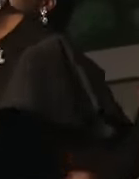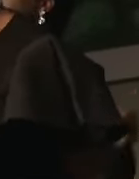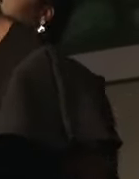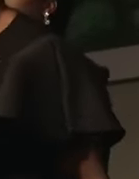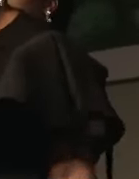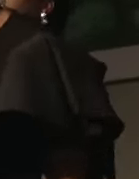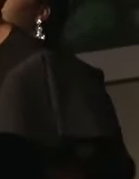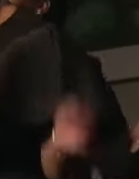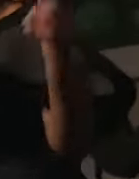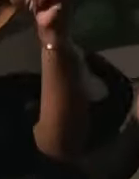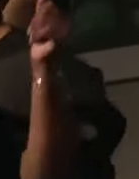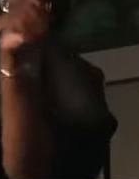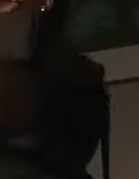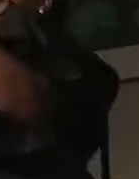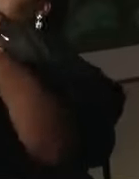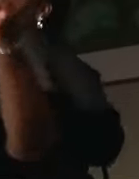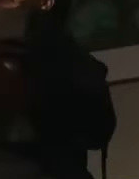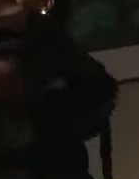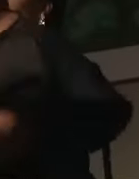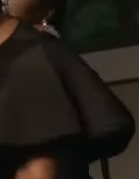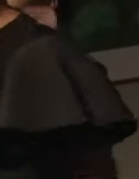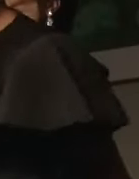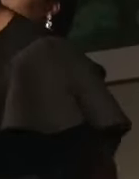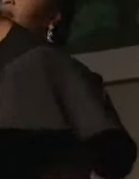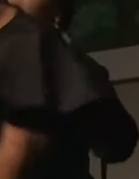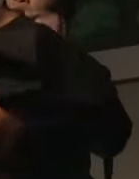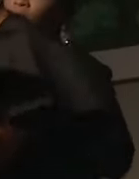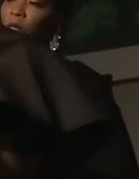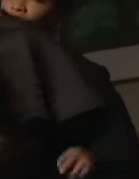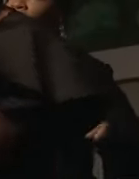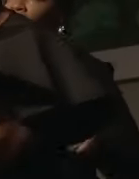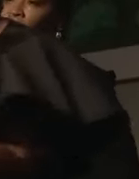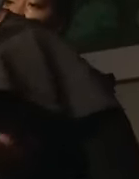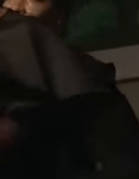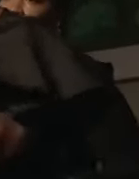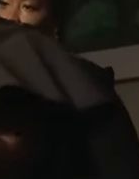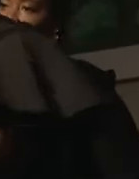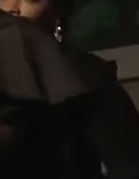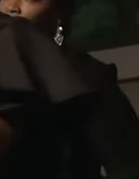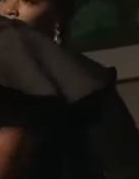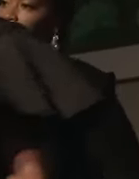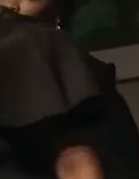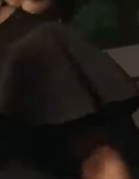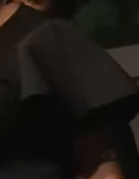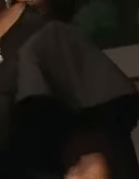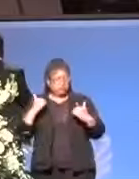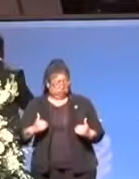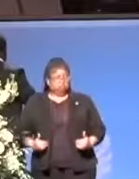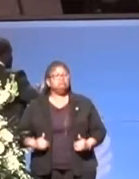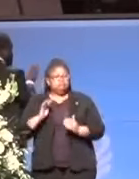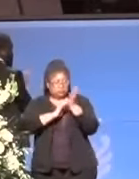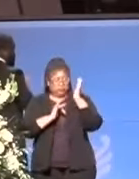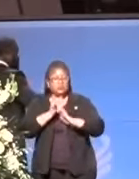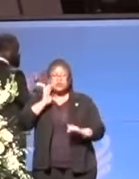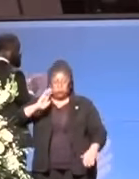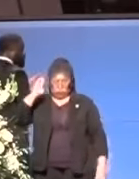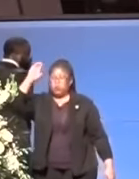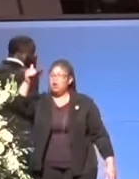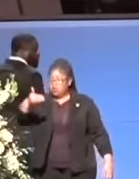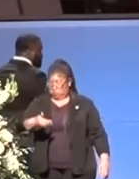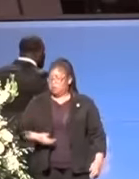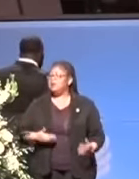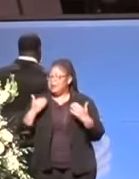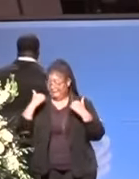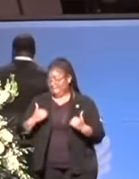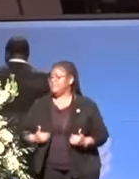Come on, clap your hands up. I welcome welcome. Come on, clap your